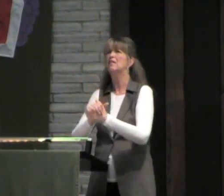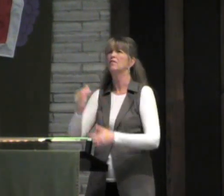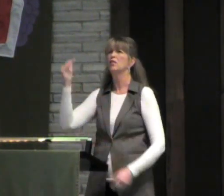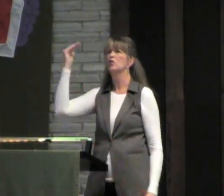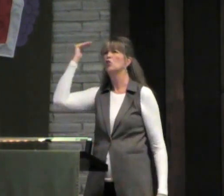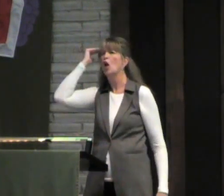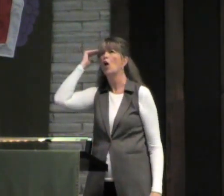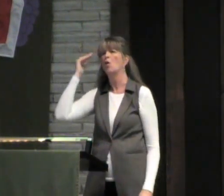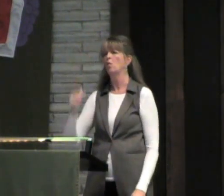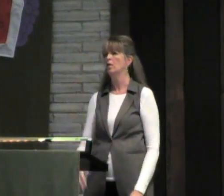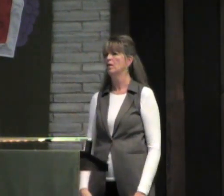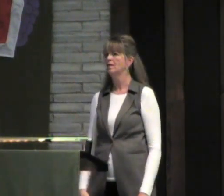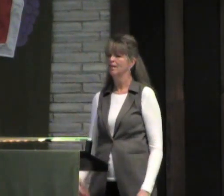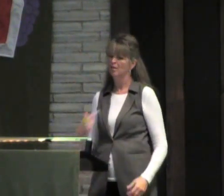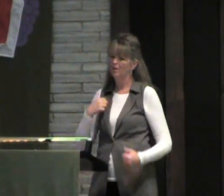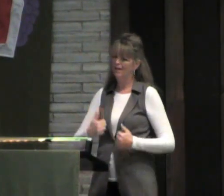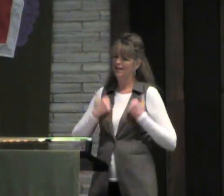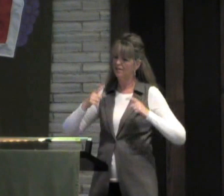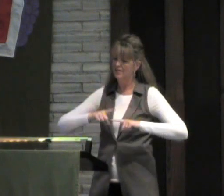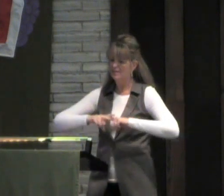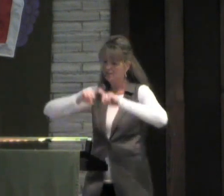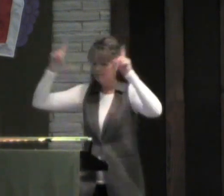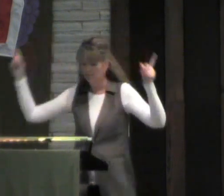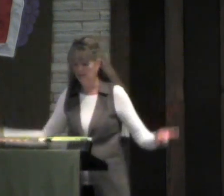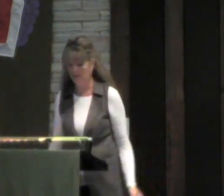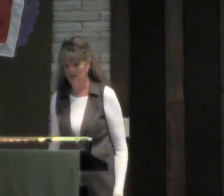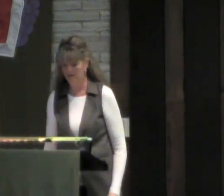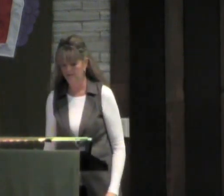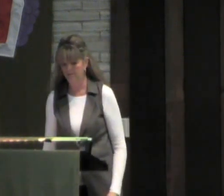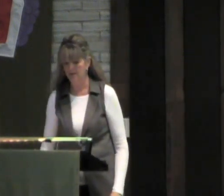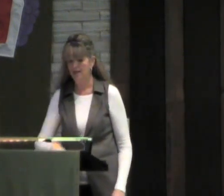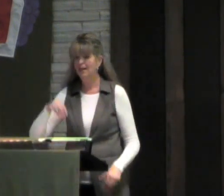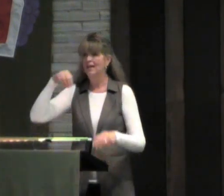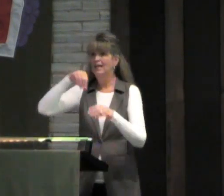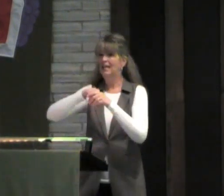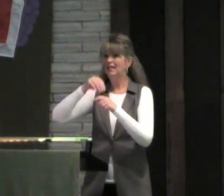trust, and we just live differently.